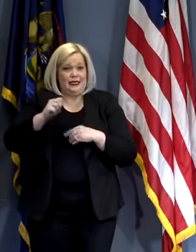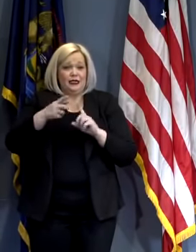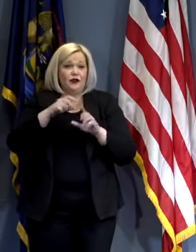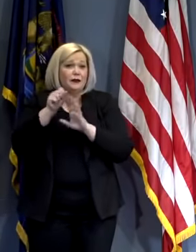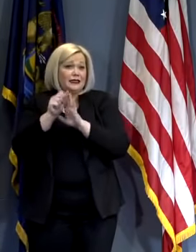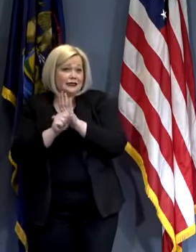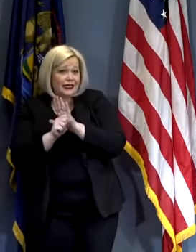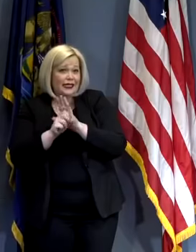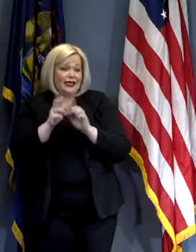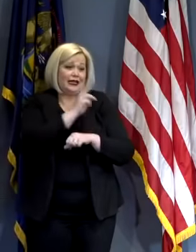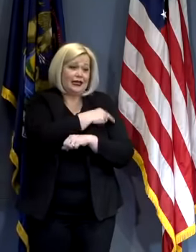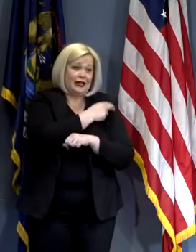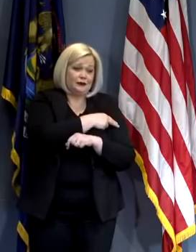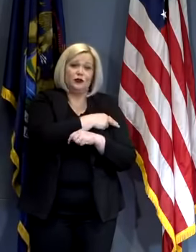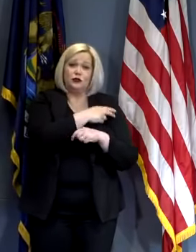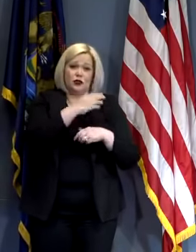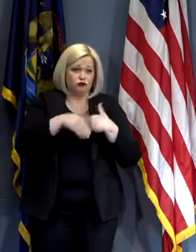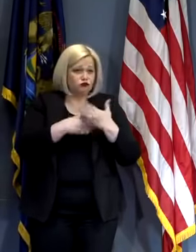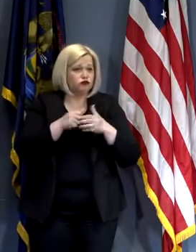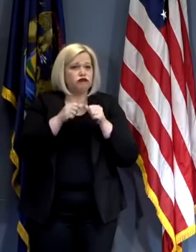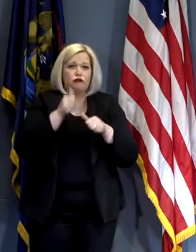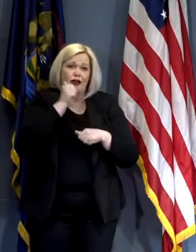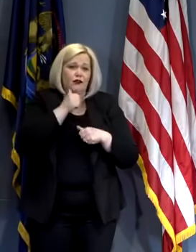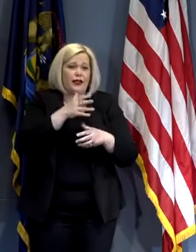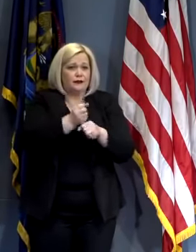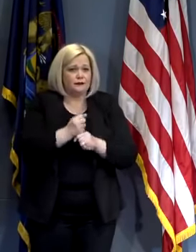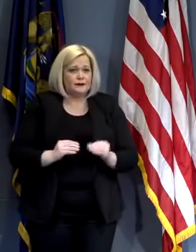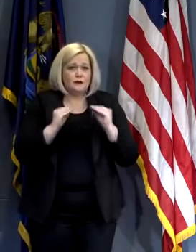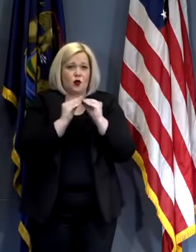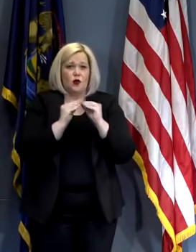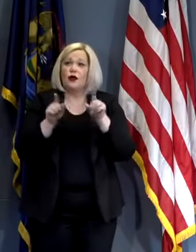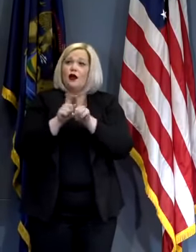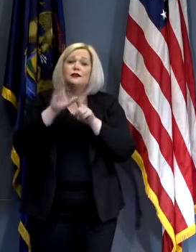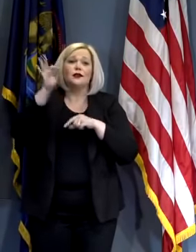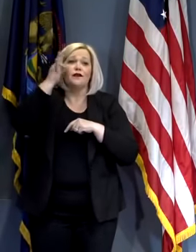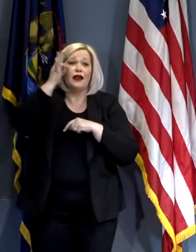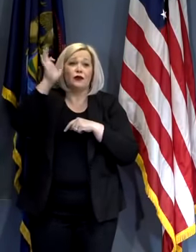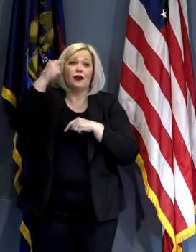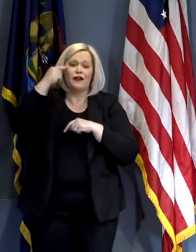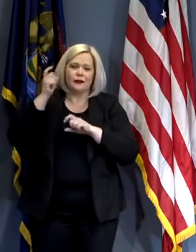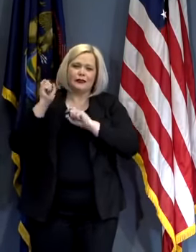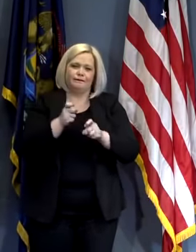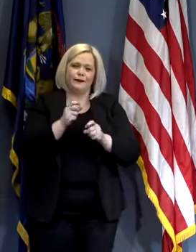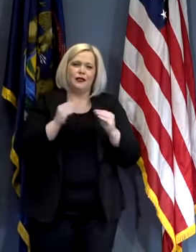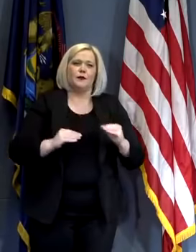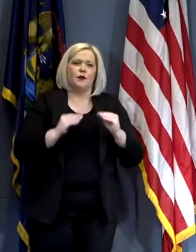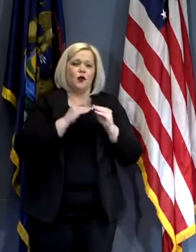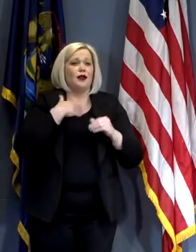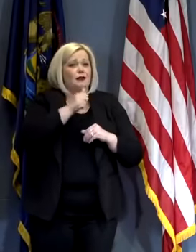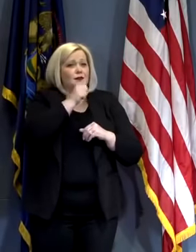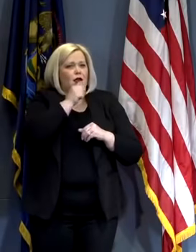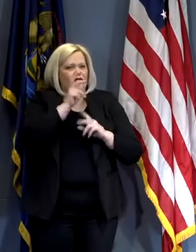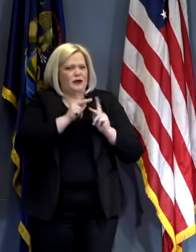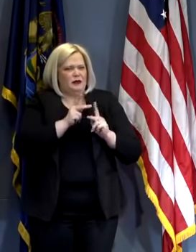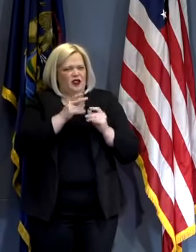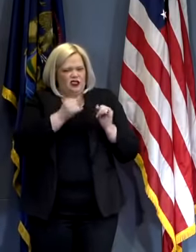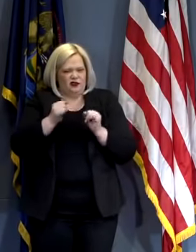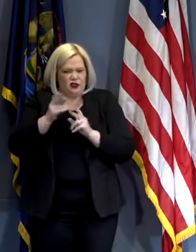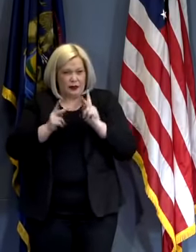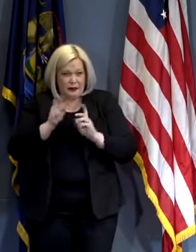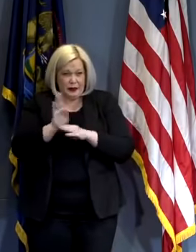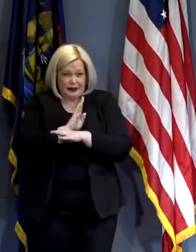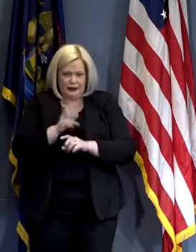hospitals themselves are ongoing, as well as ongoing support from our federal partners and private donations. These efforts will